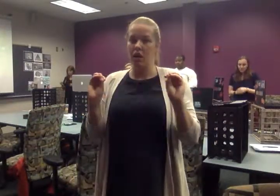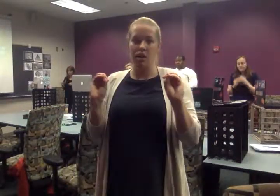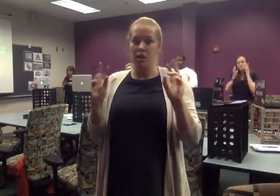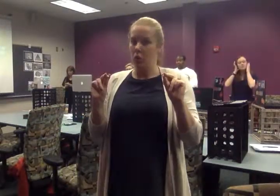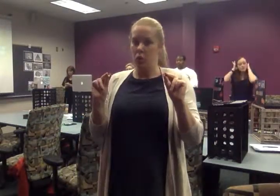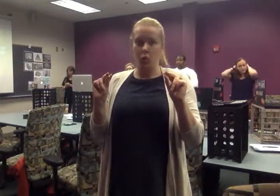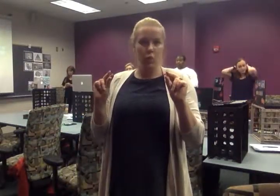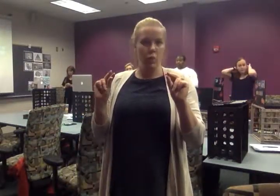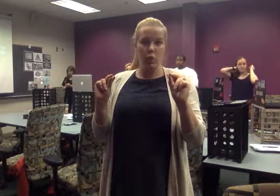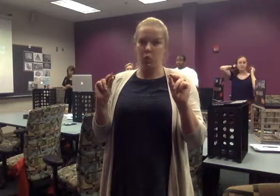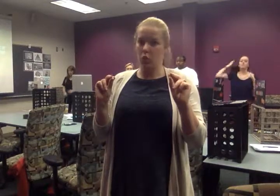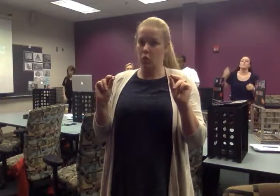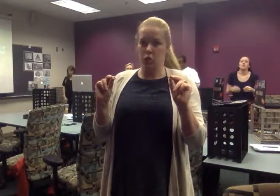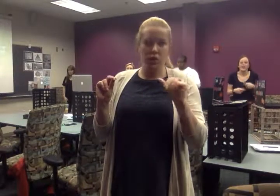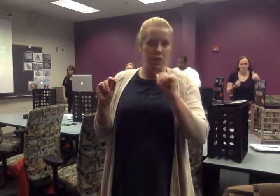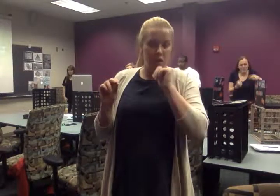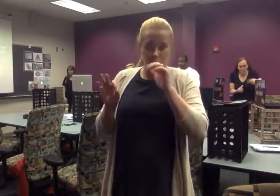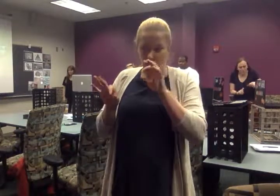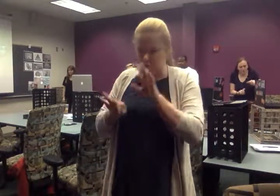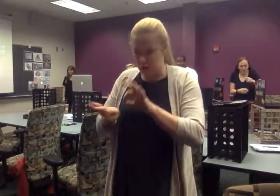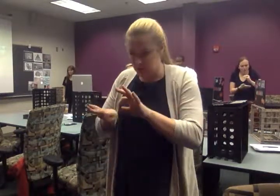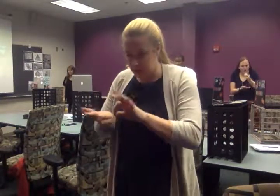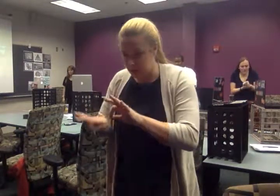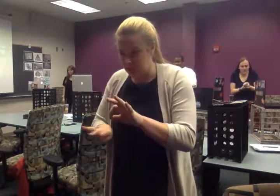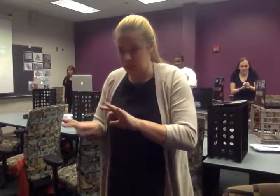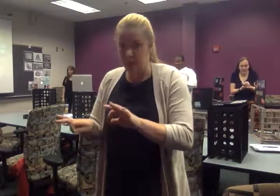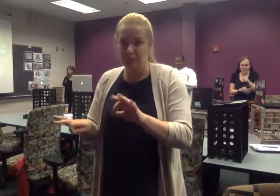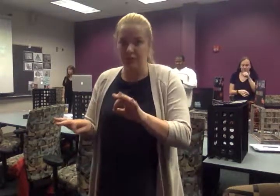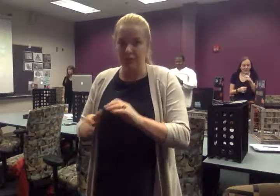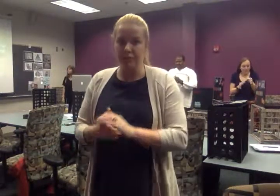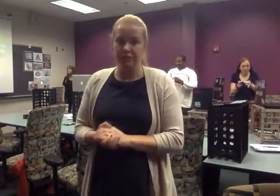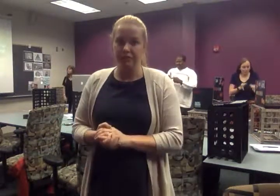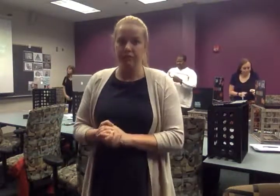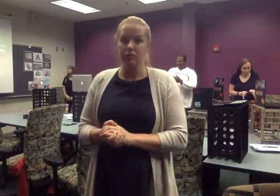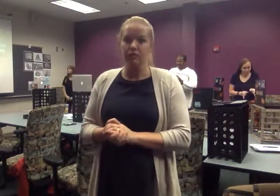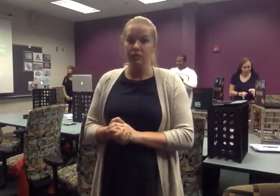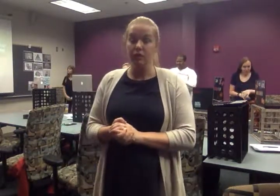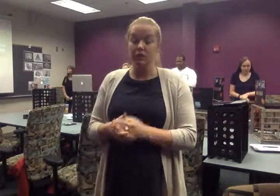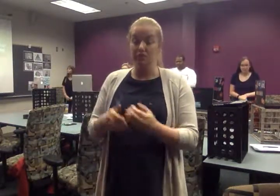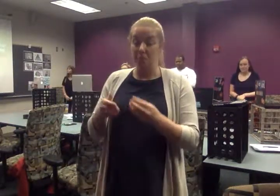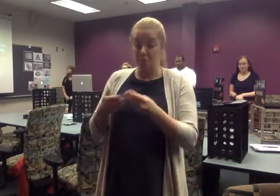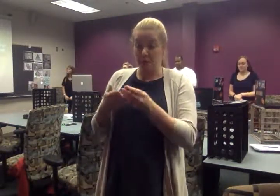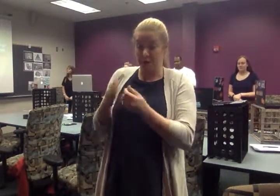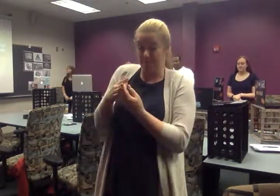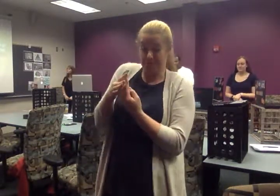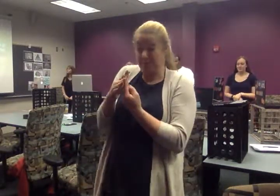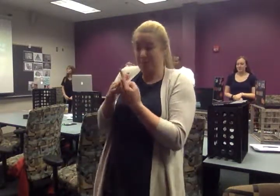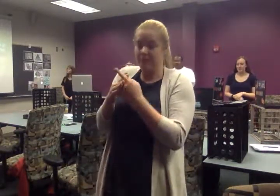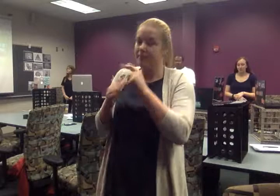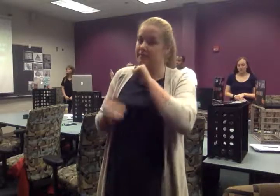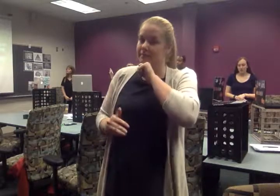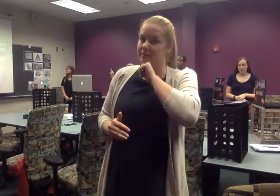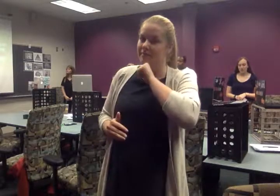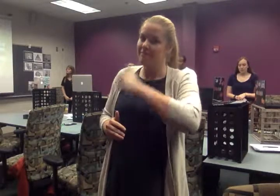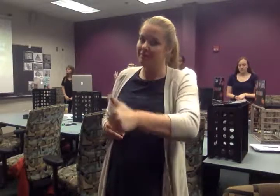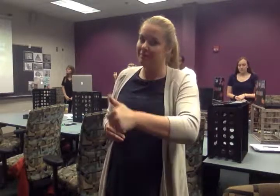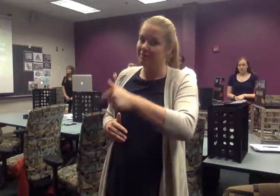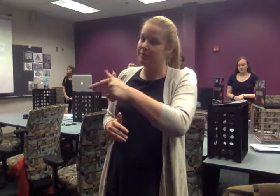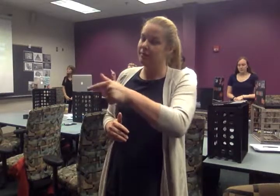has ever been described, let alone the emergence from it of money. All available ethnography suggests that there has never